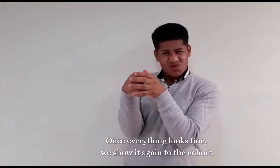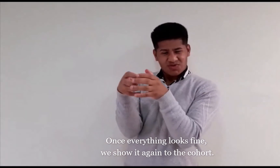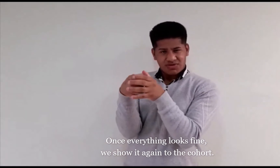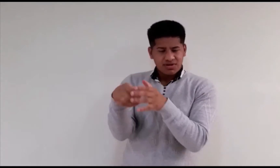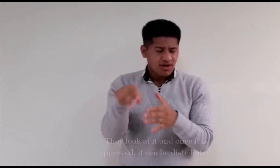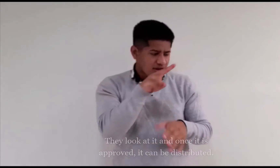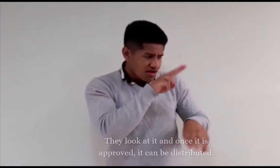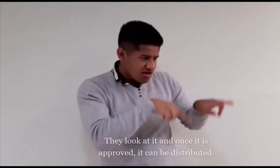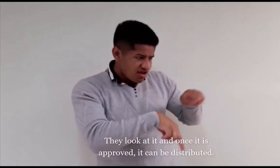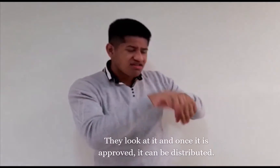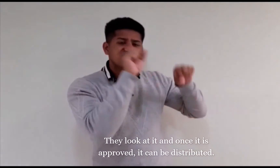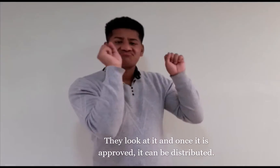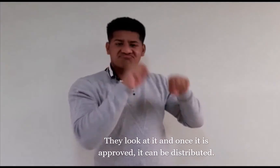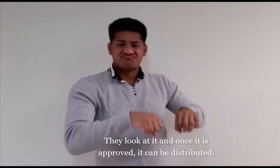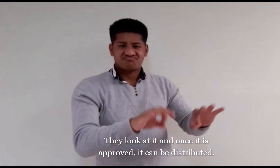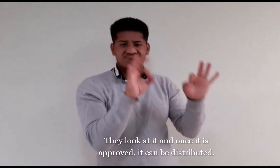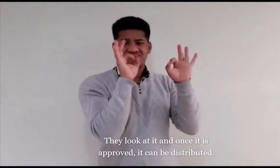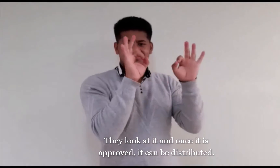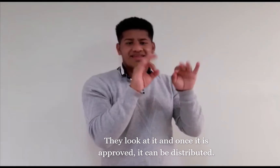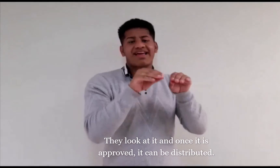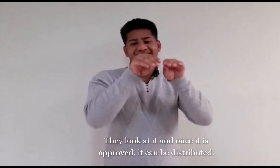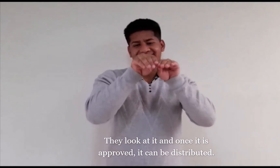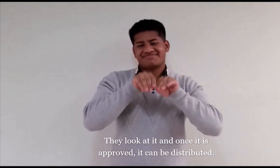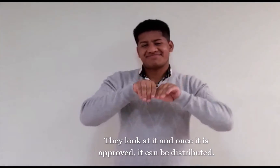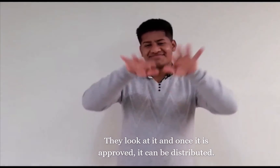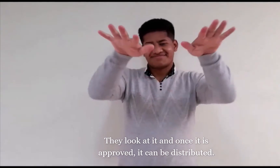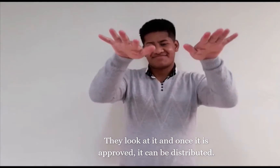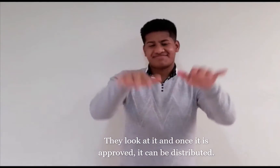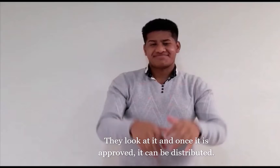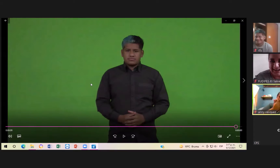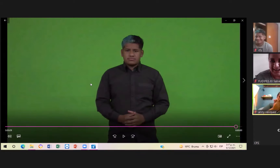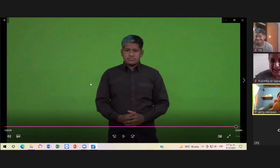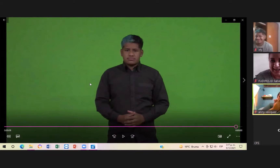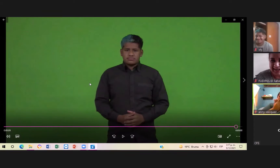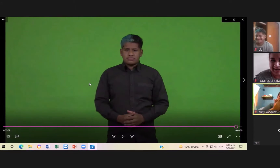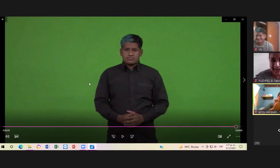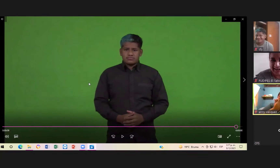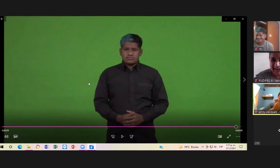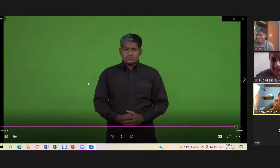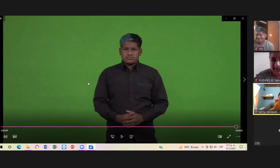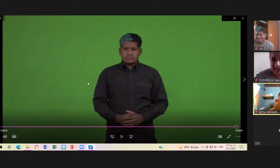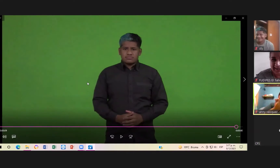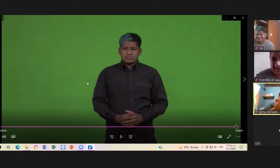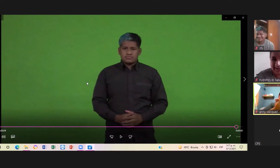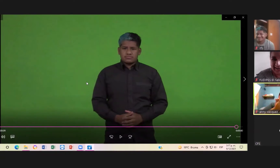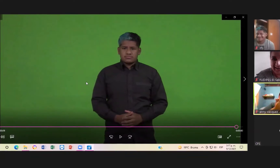it again to the cohort. They look at it, and once it is approved, it can be distributed.